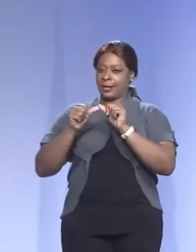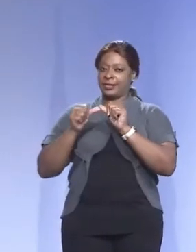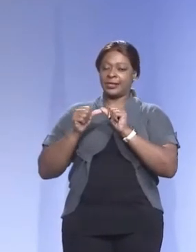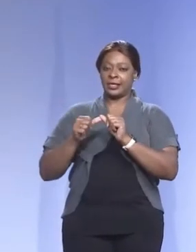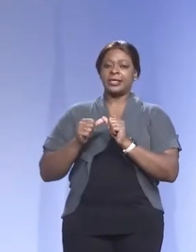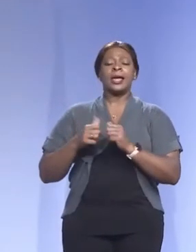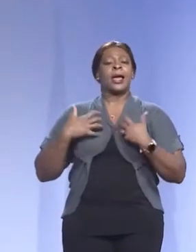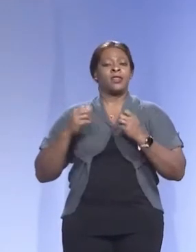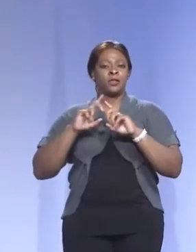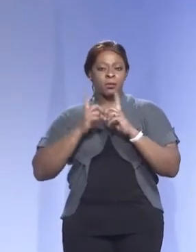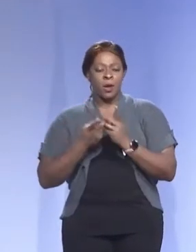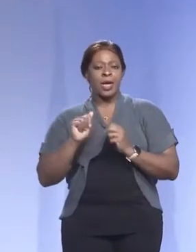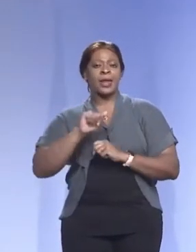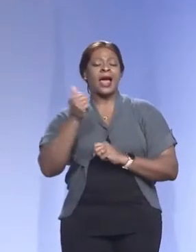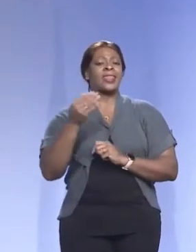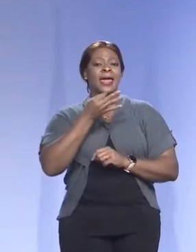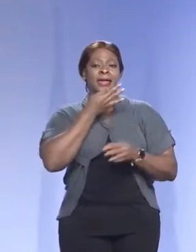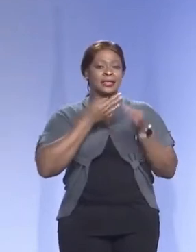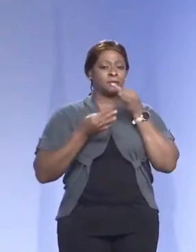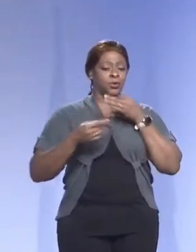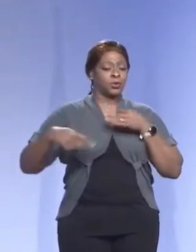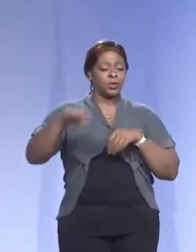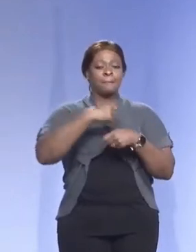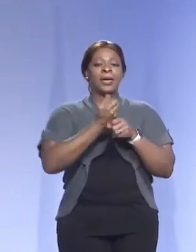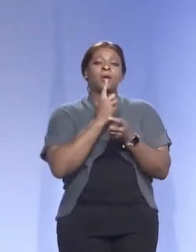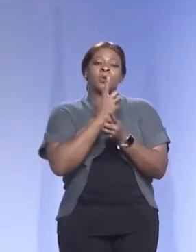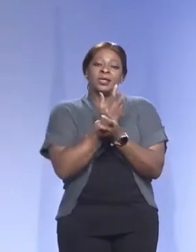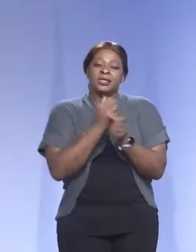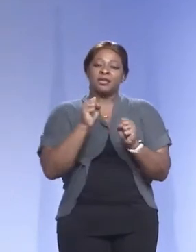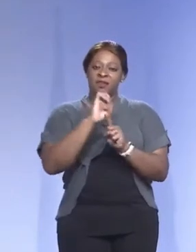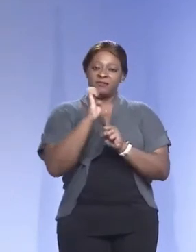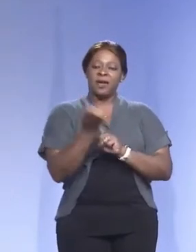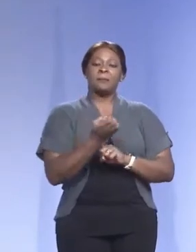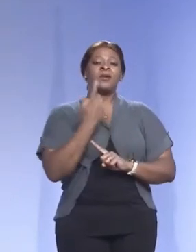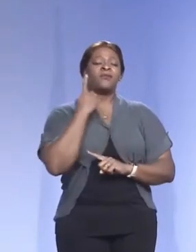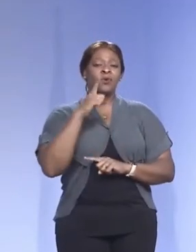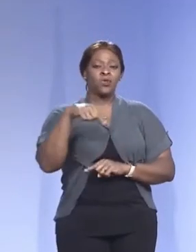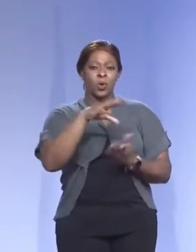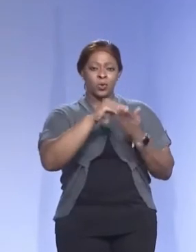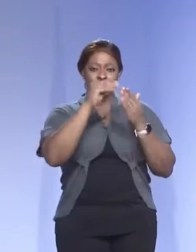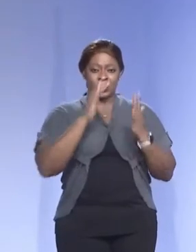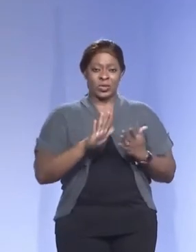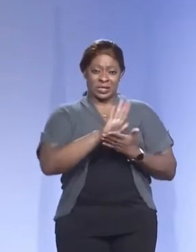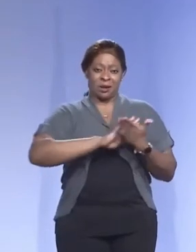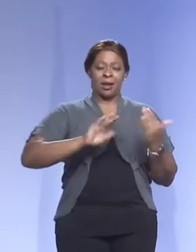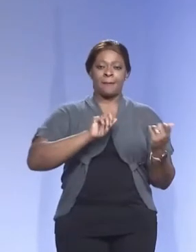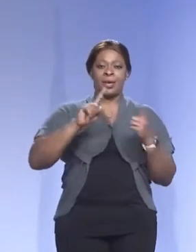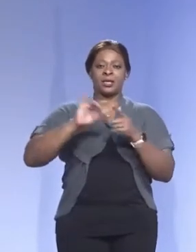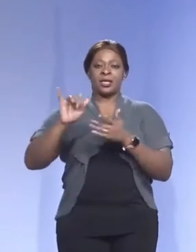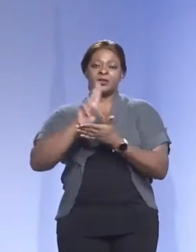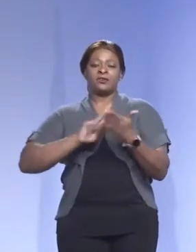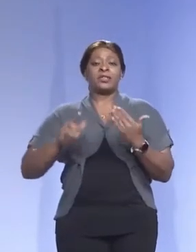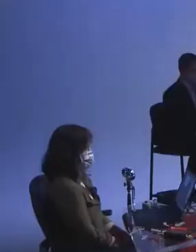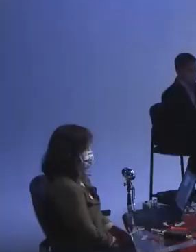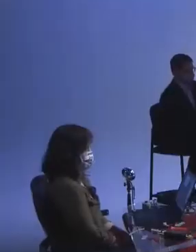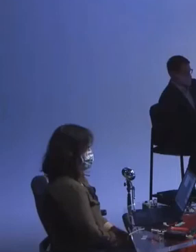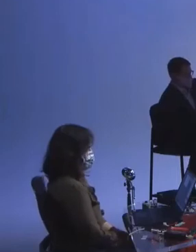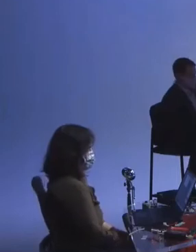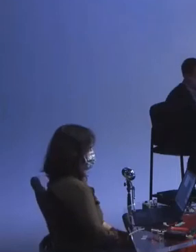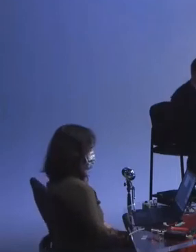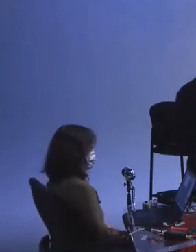health department, and with other experts to create a safe environment for students to come back to the university. Thank you.